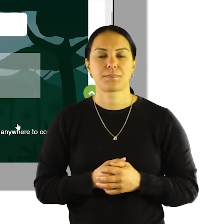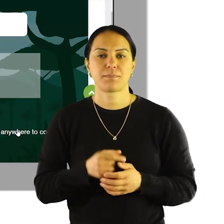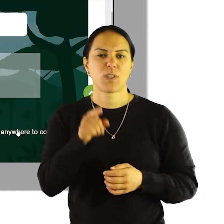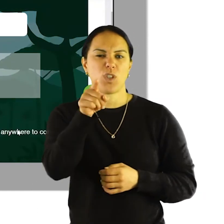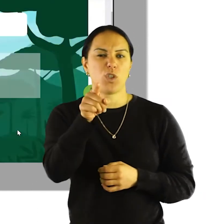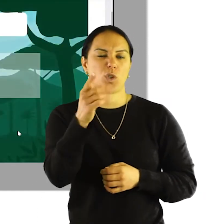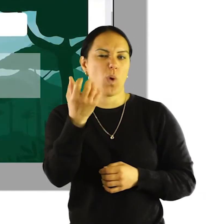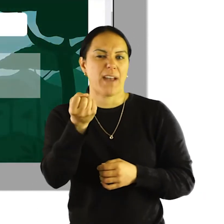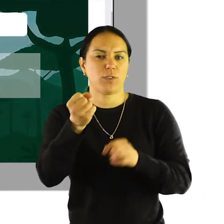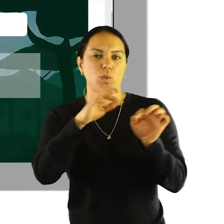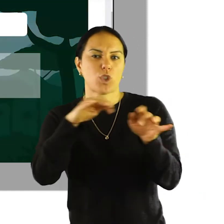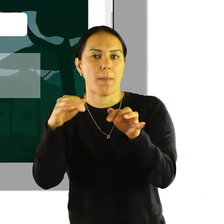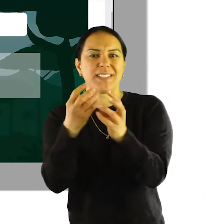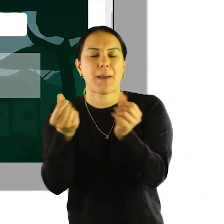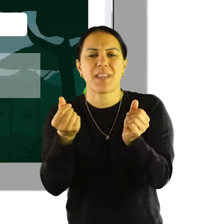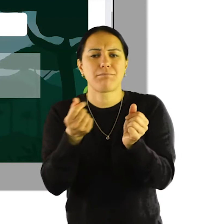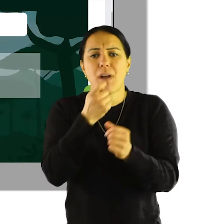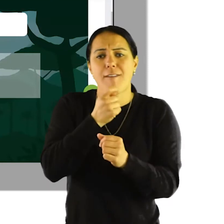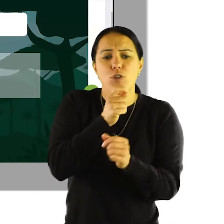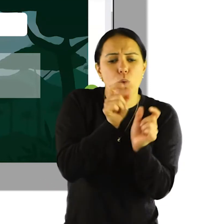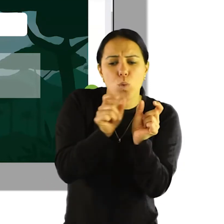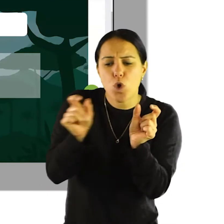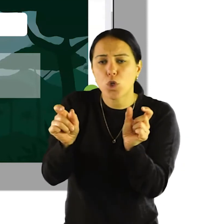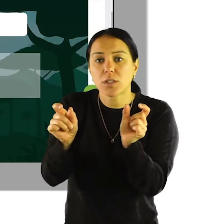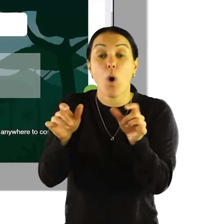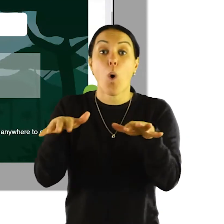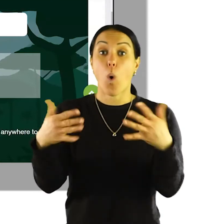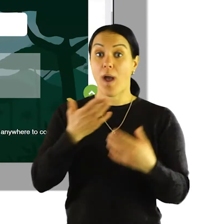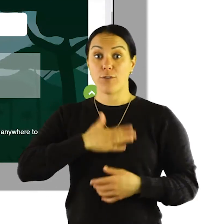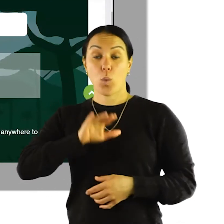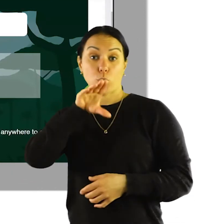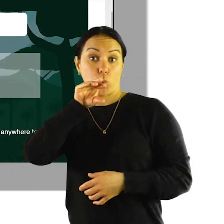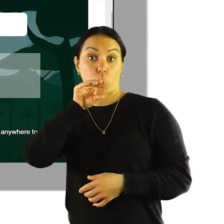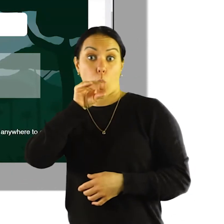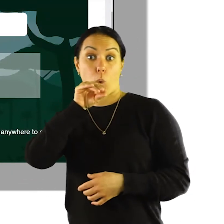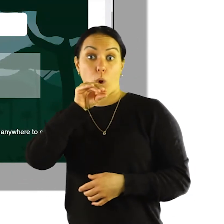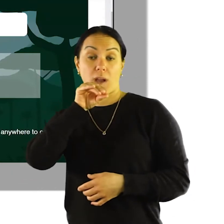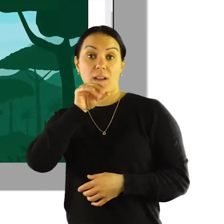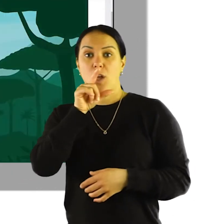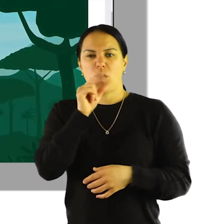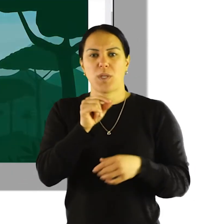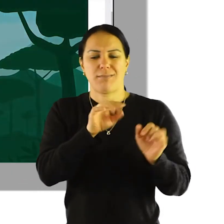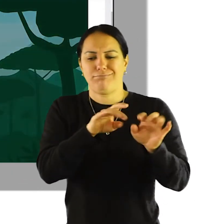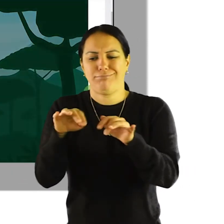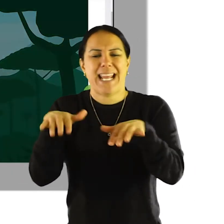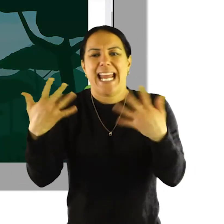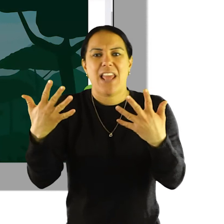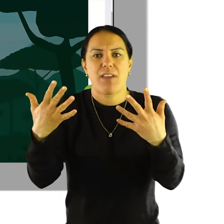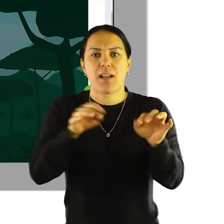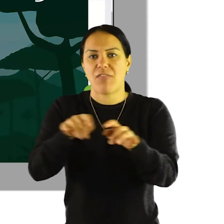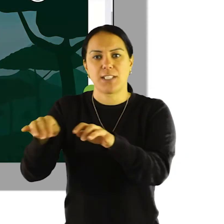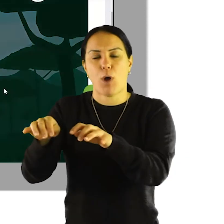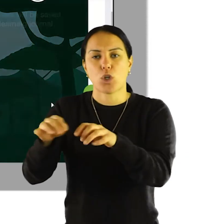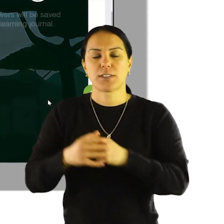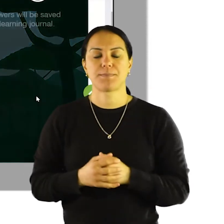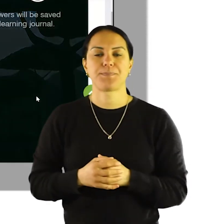Now you'll have to type something in, but it can be just a few words, or if you prefer to just talk those words to us, you can enter anything in